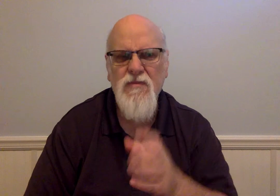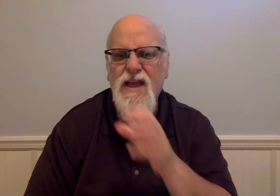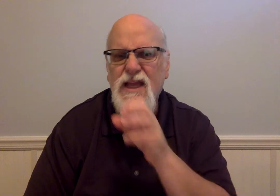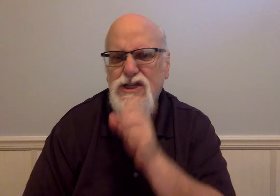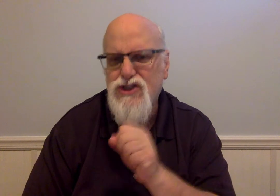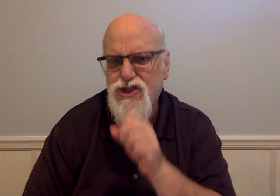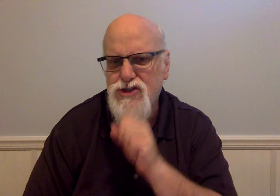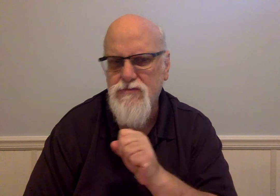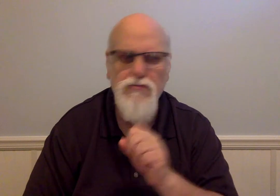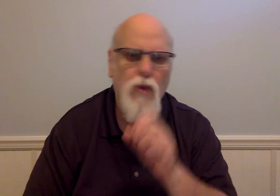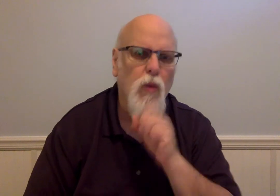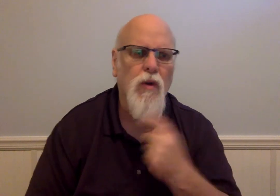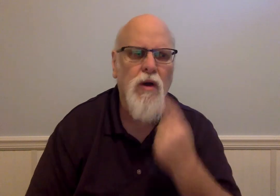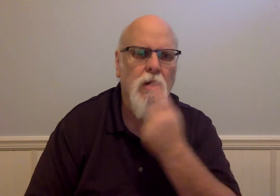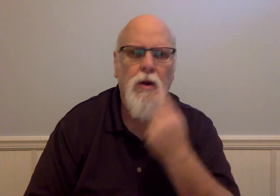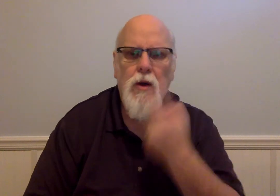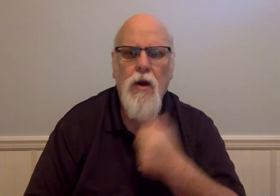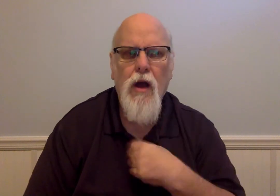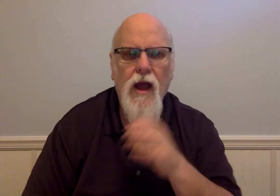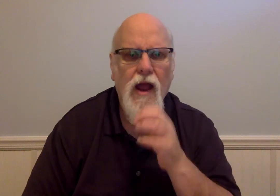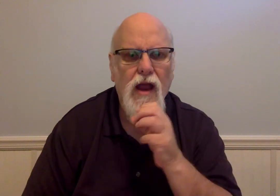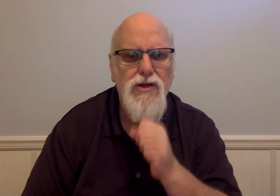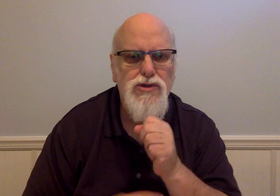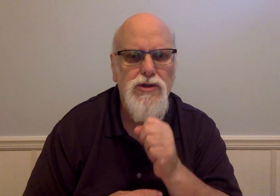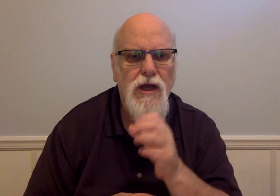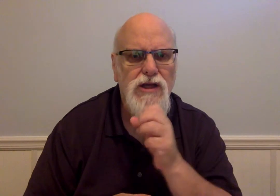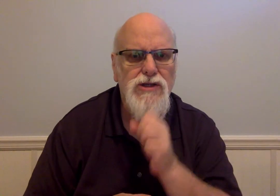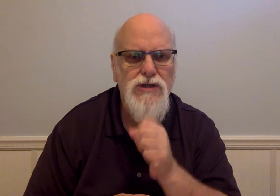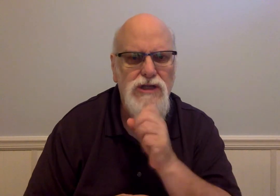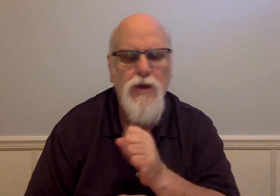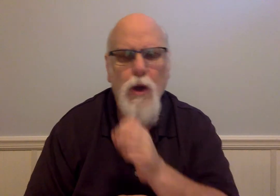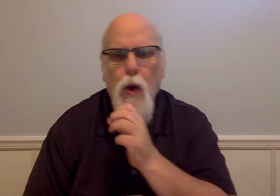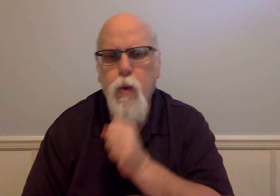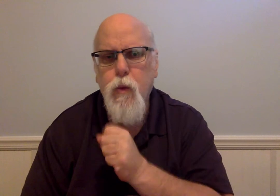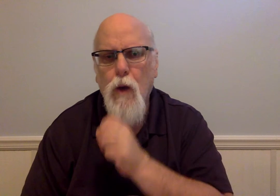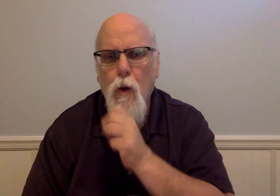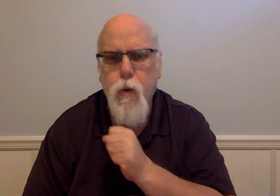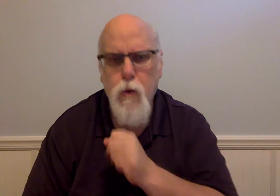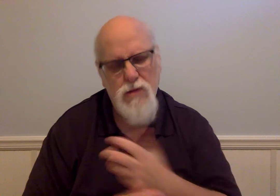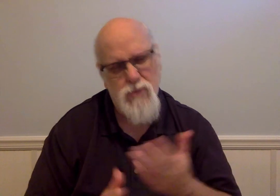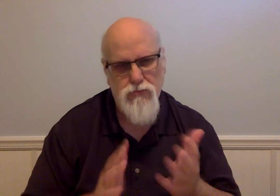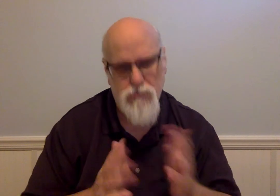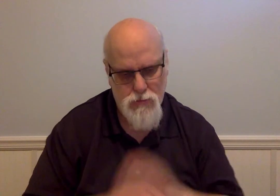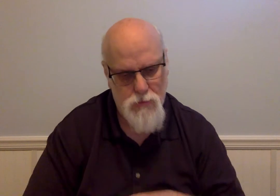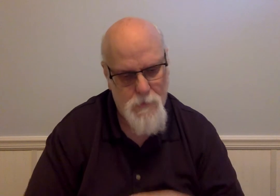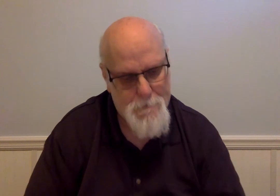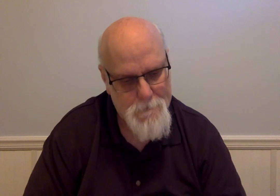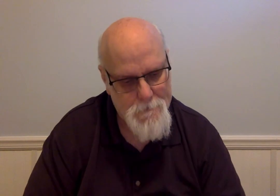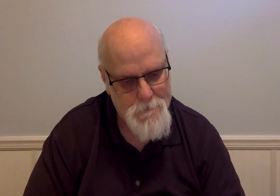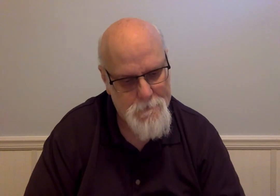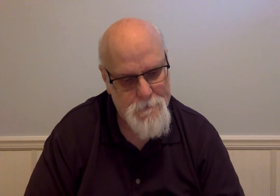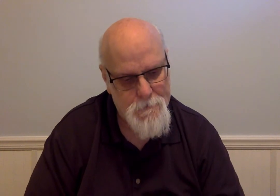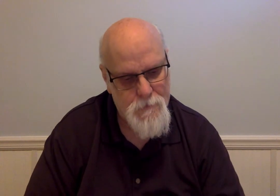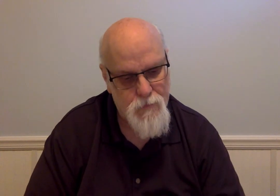So, age, it kind of moves twice. Age. Old, kind of like it's like an old man's beard.